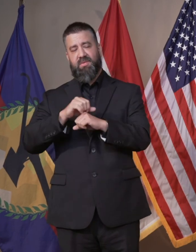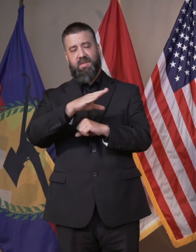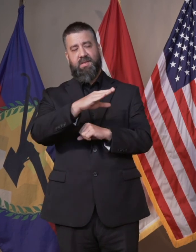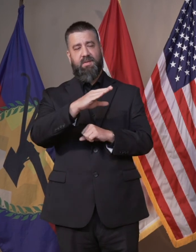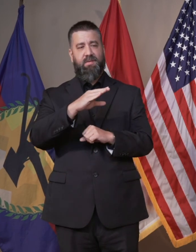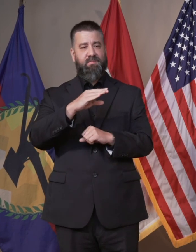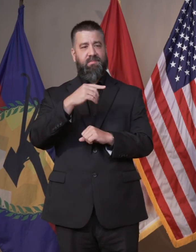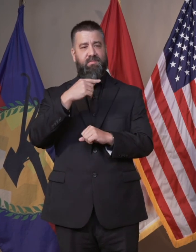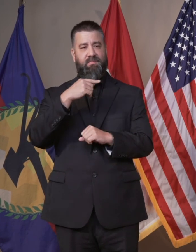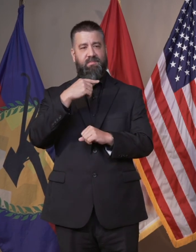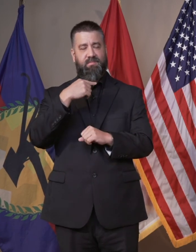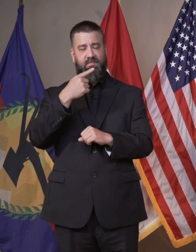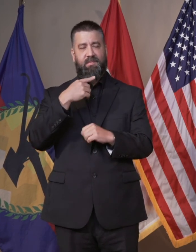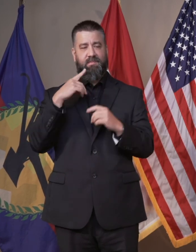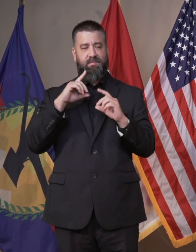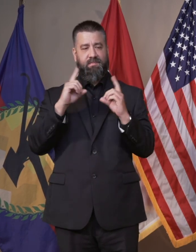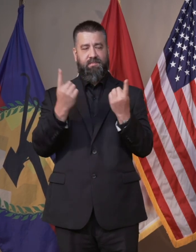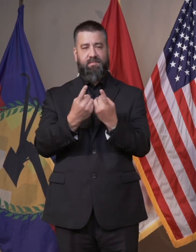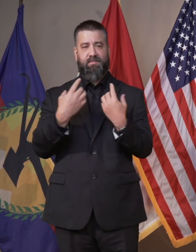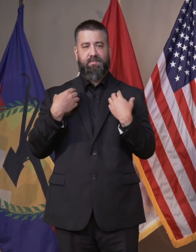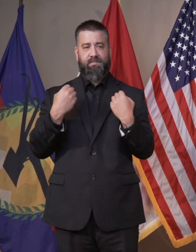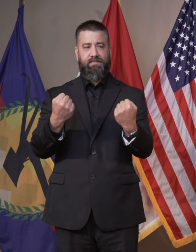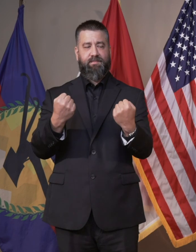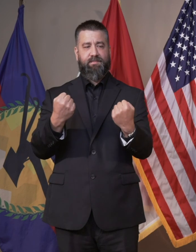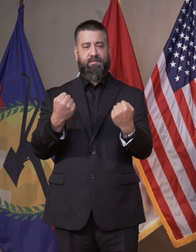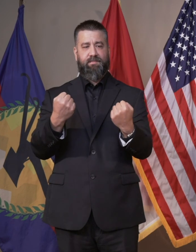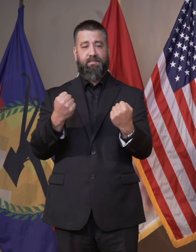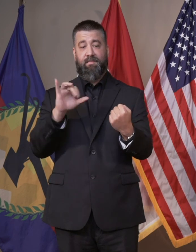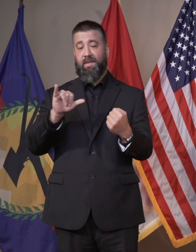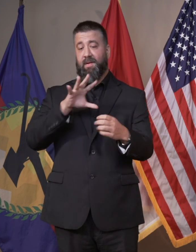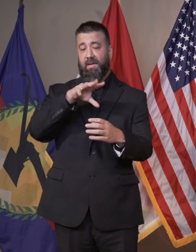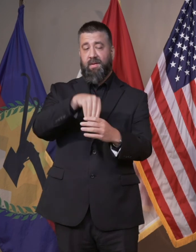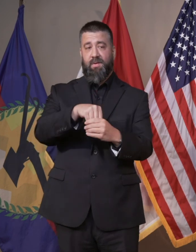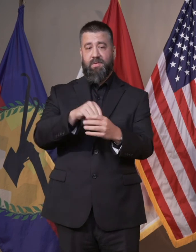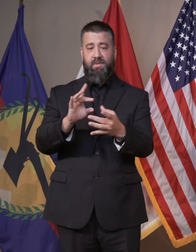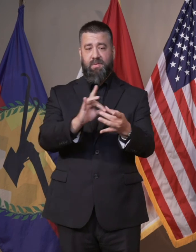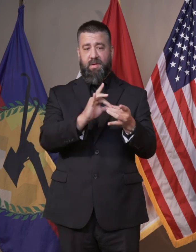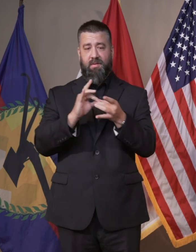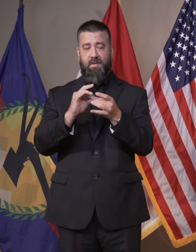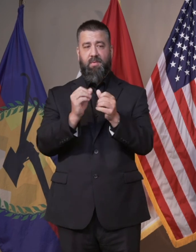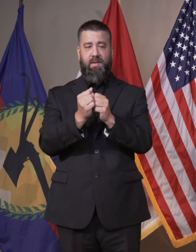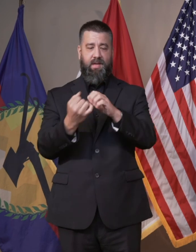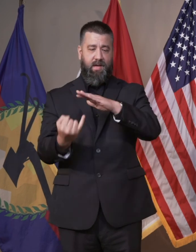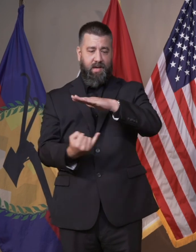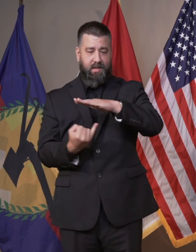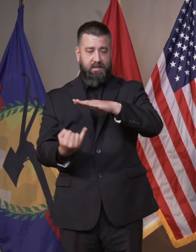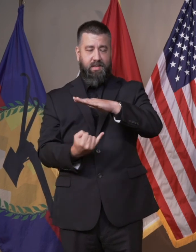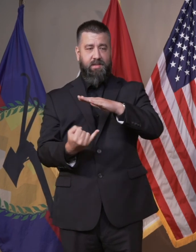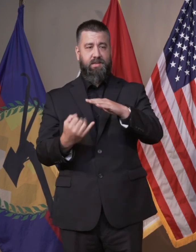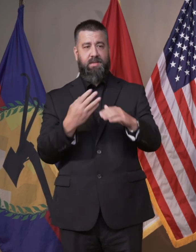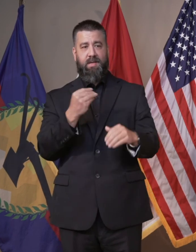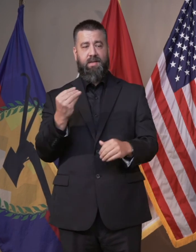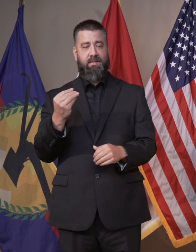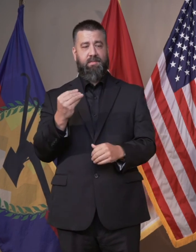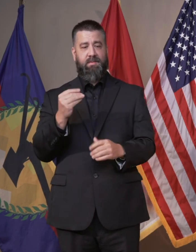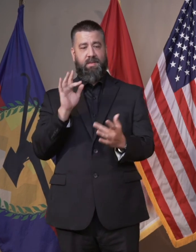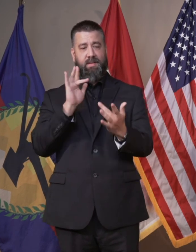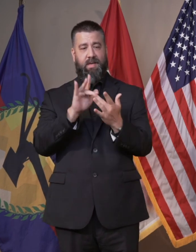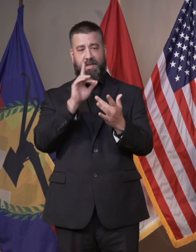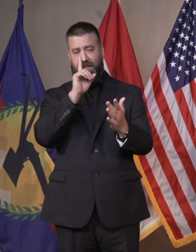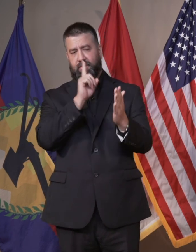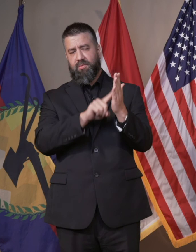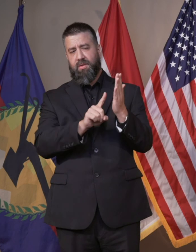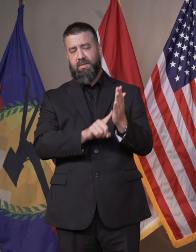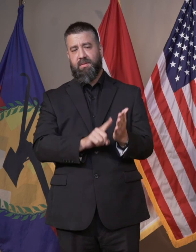department, which includes cooperating with isolation and contact tracing should anyone become